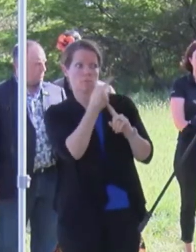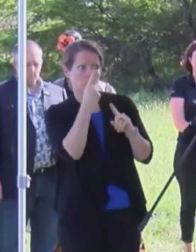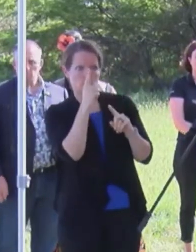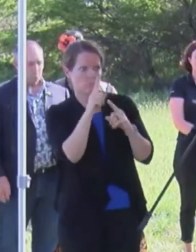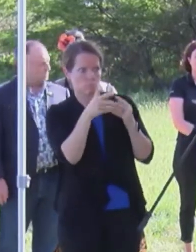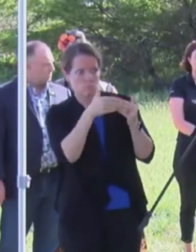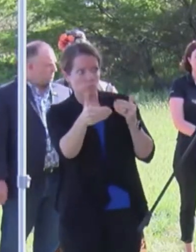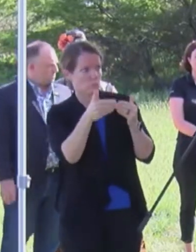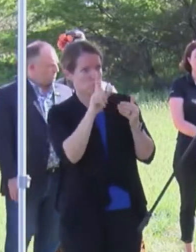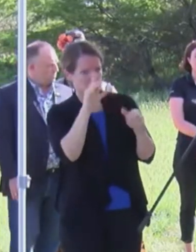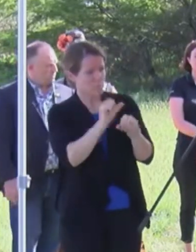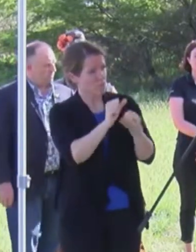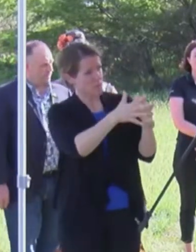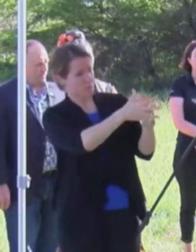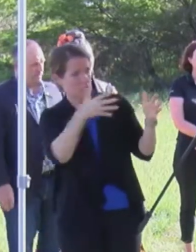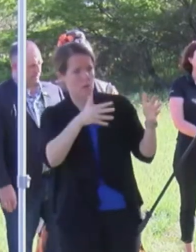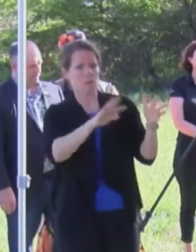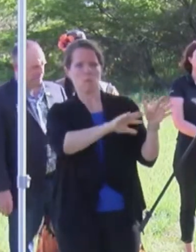them completely out.